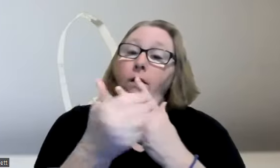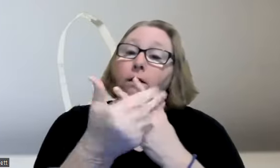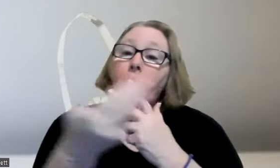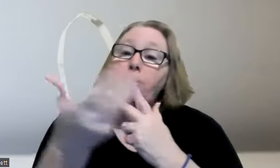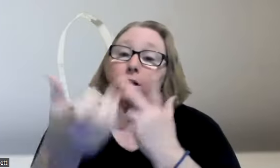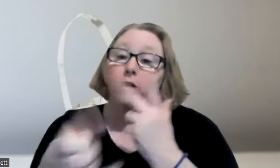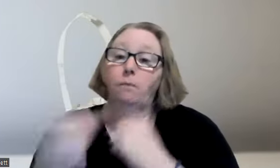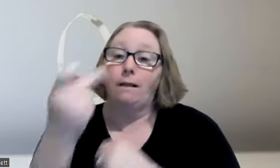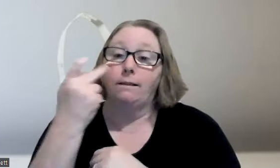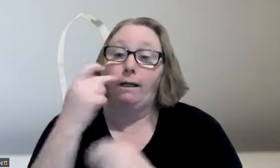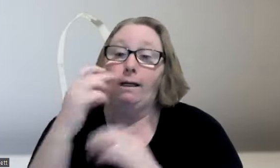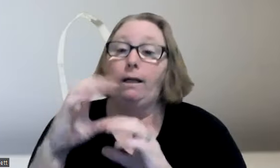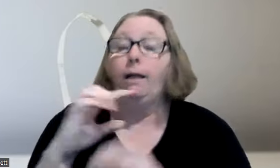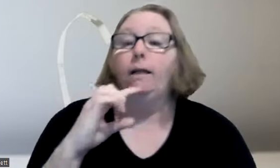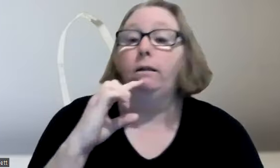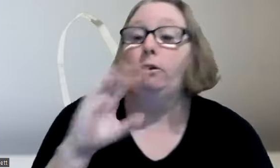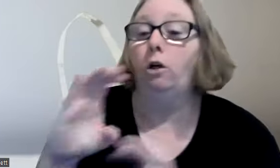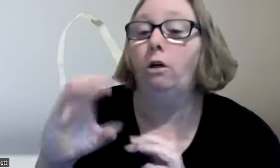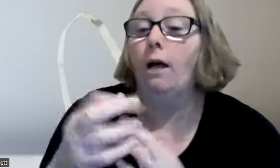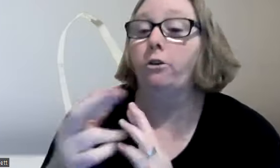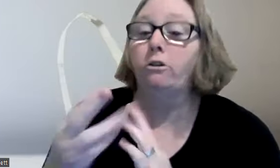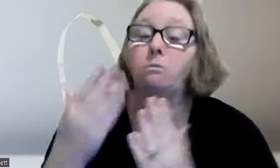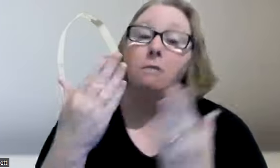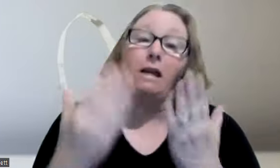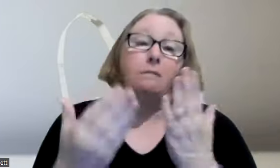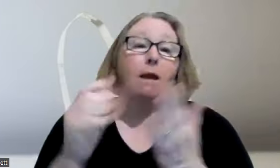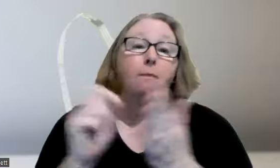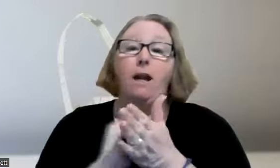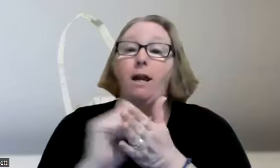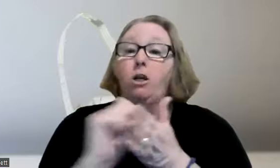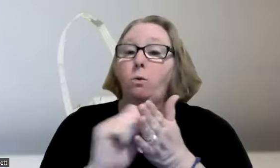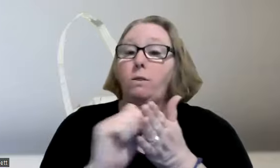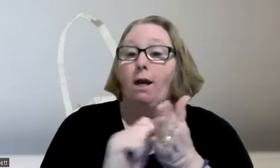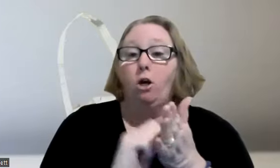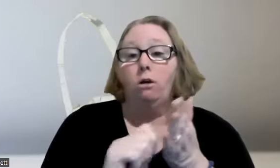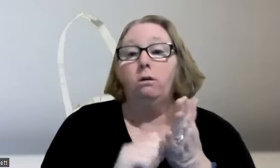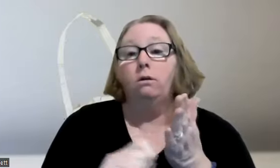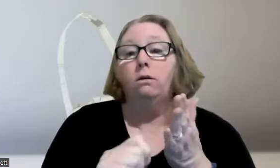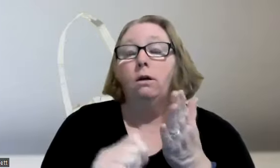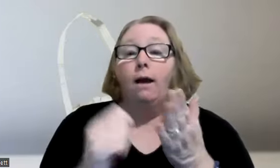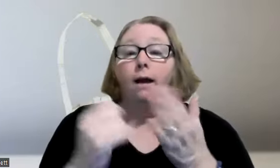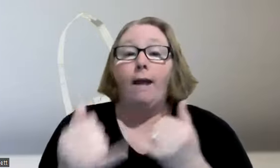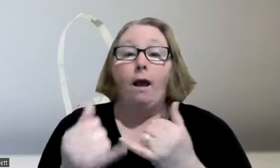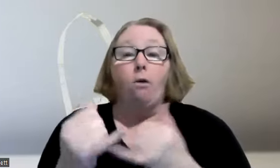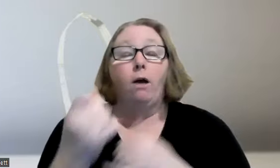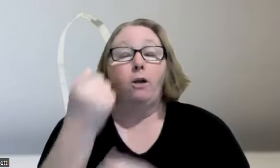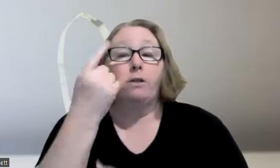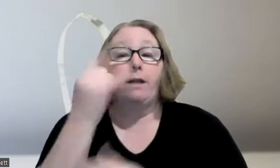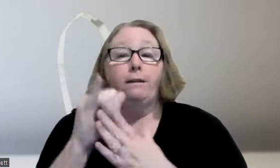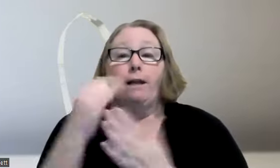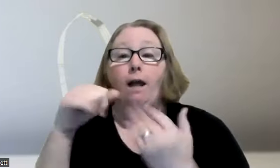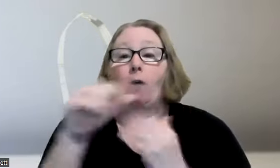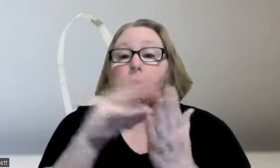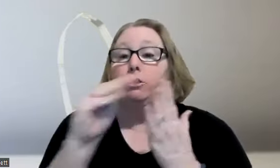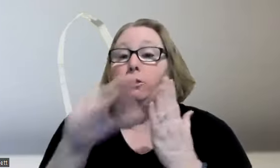The other thing you might see in your classroom is maybe a note taker. Now, understand that our